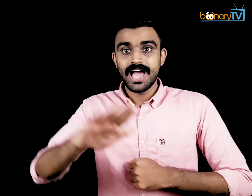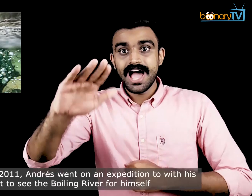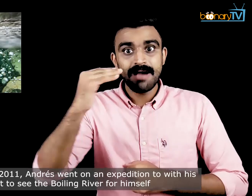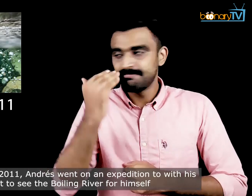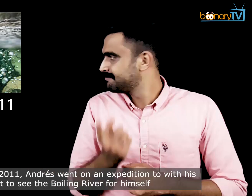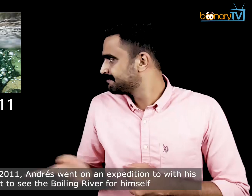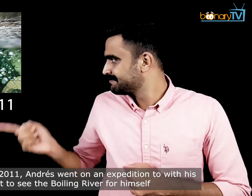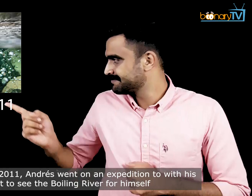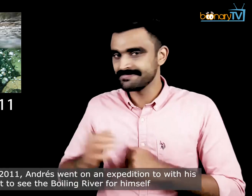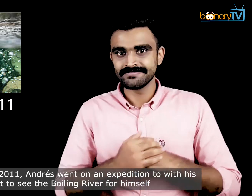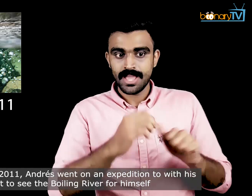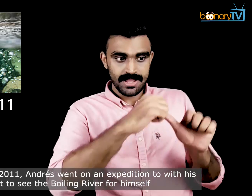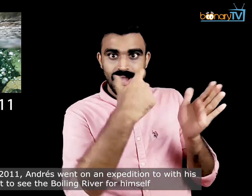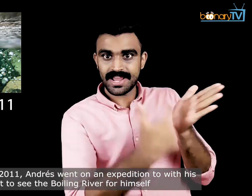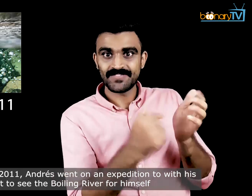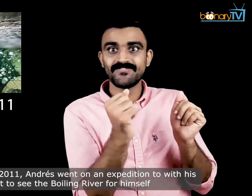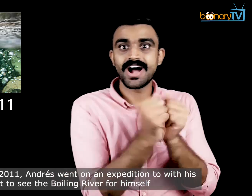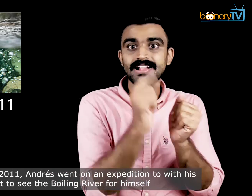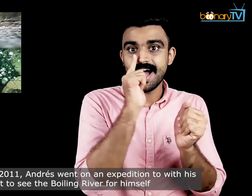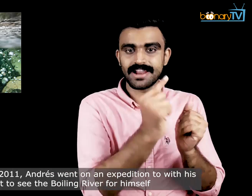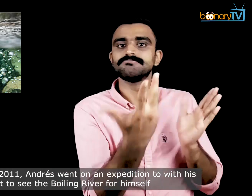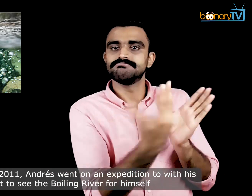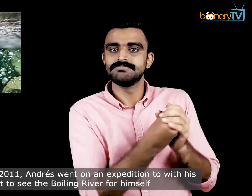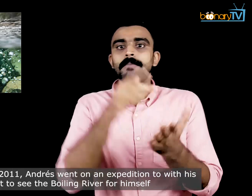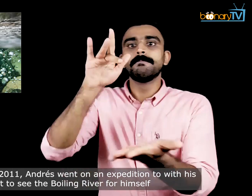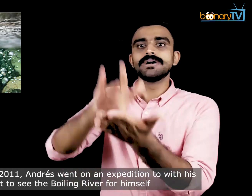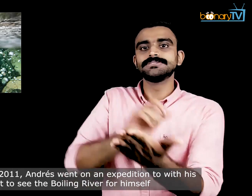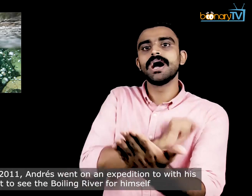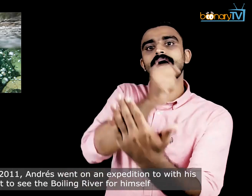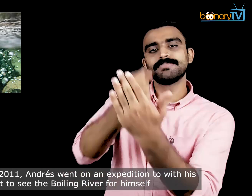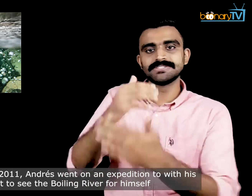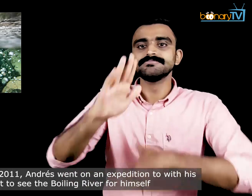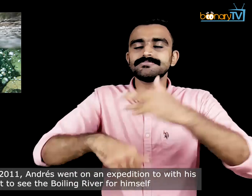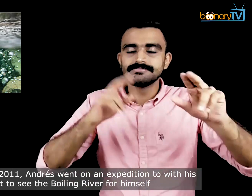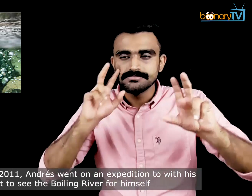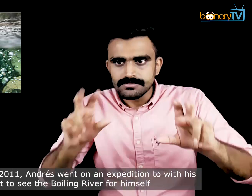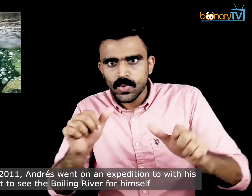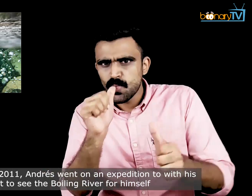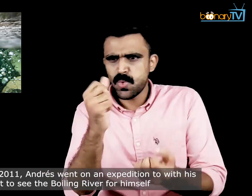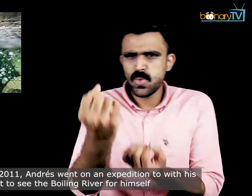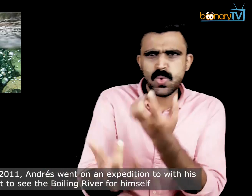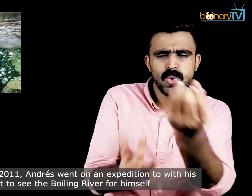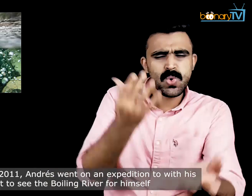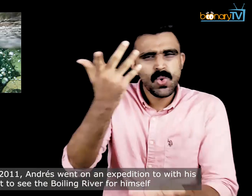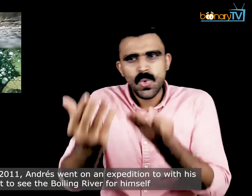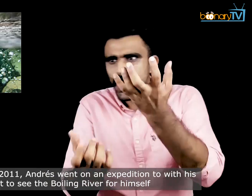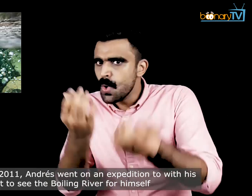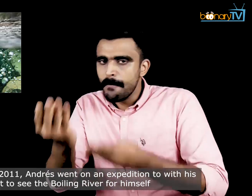In November 2011, Andres went on an expedition with his aunt to see the boiling river for himself.